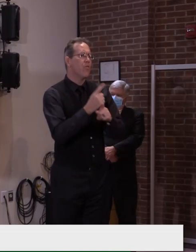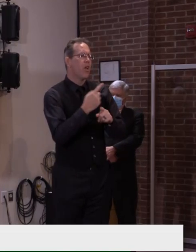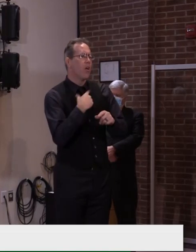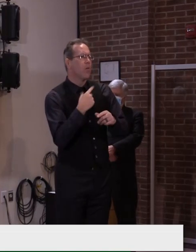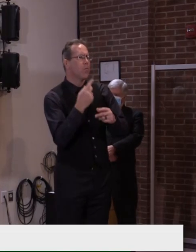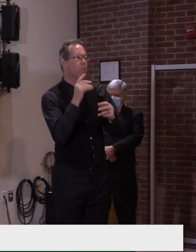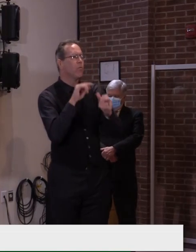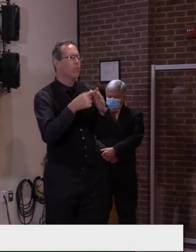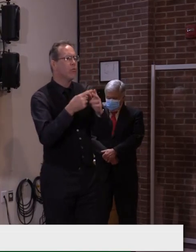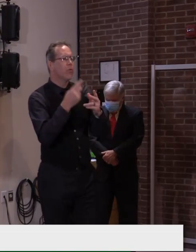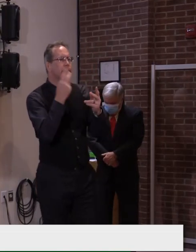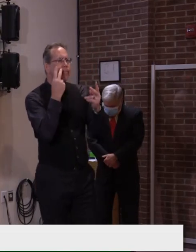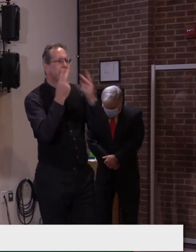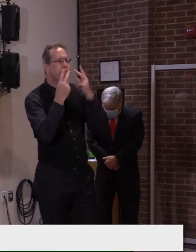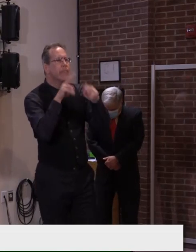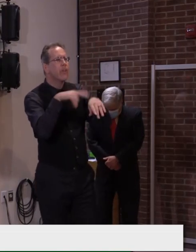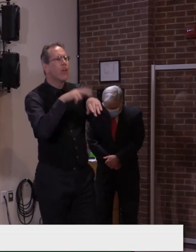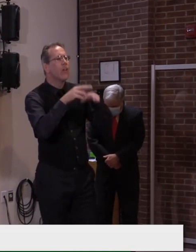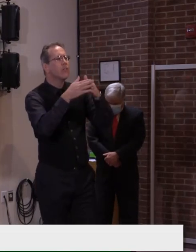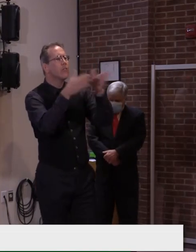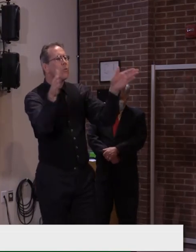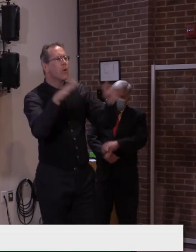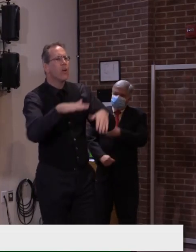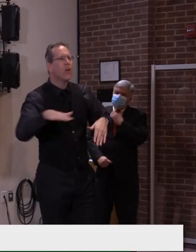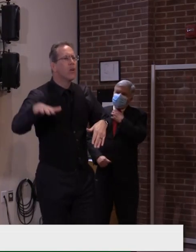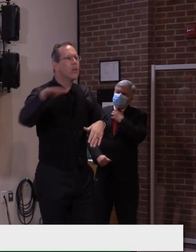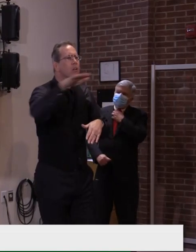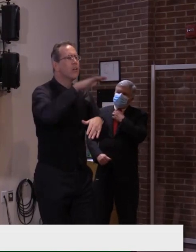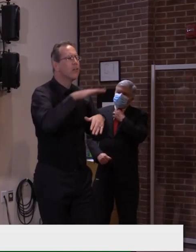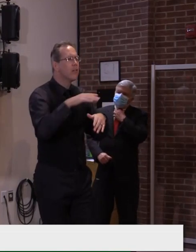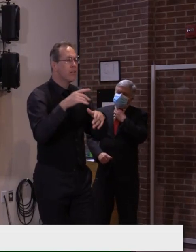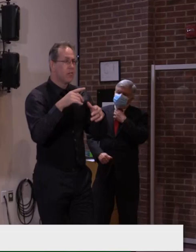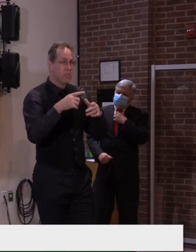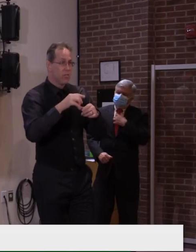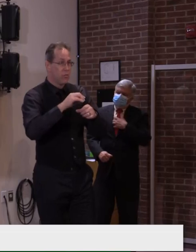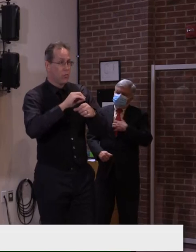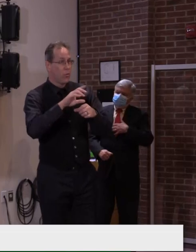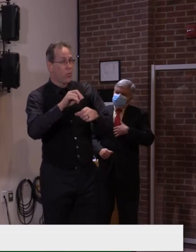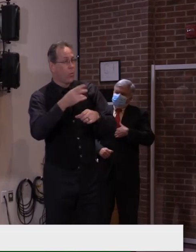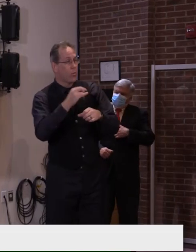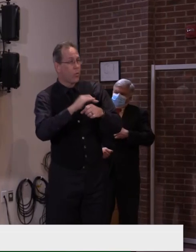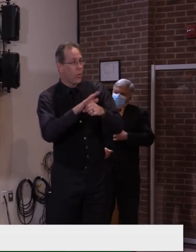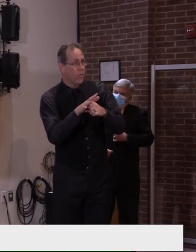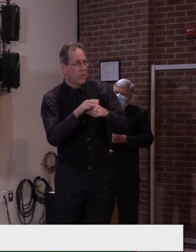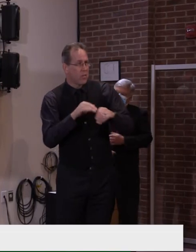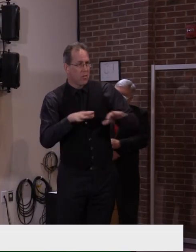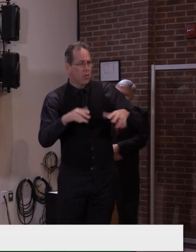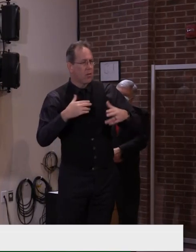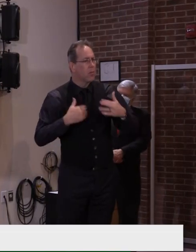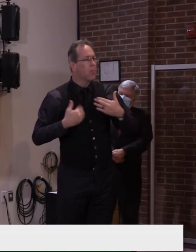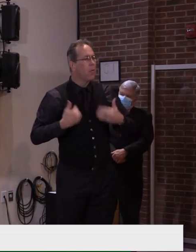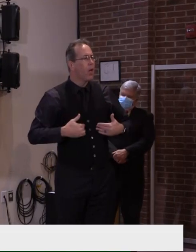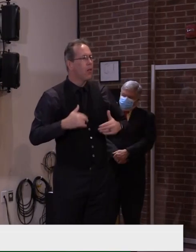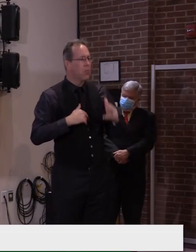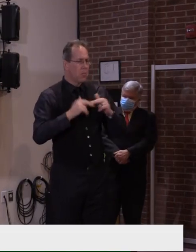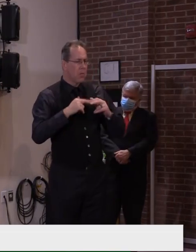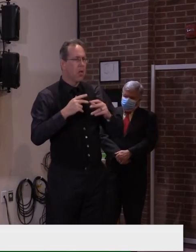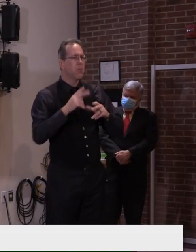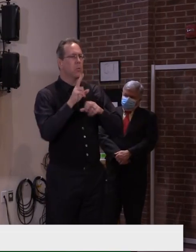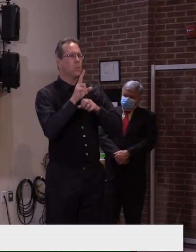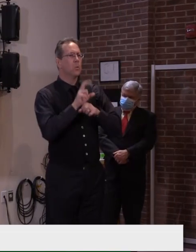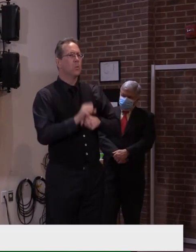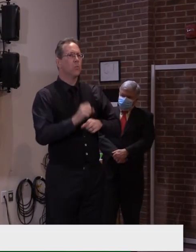from getting the infection, and vaccine-induced immunity from the vaccine. There'll be a greater degree of all of that